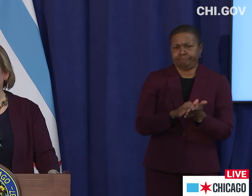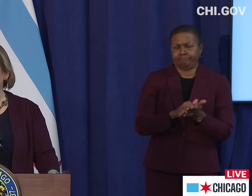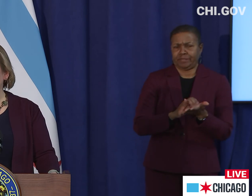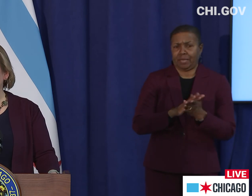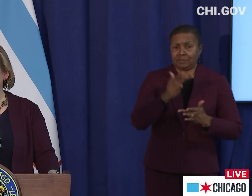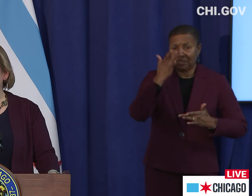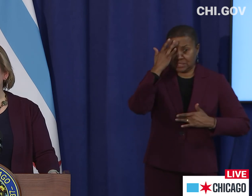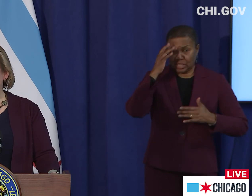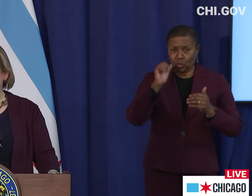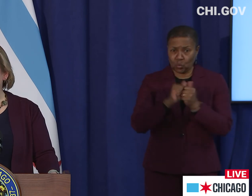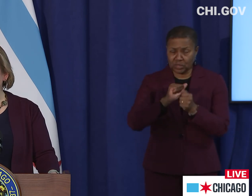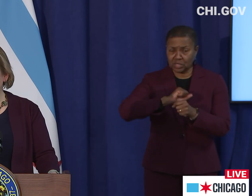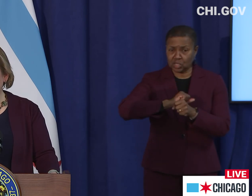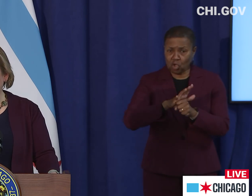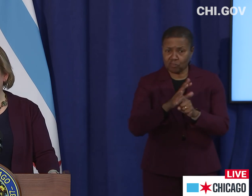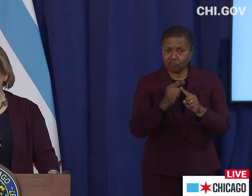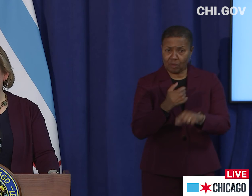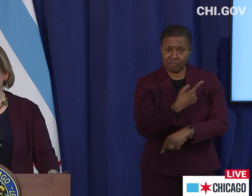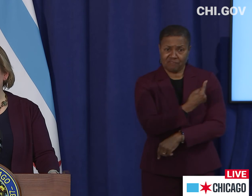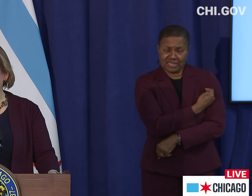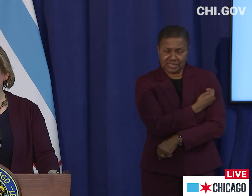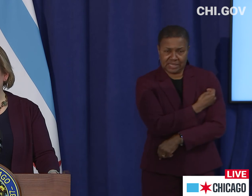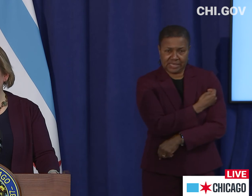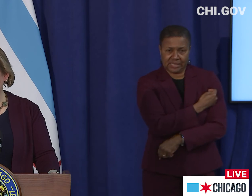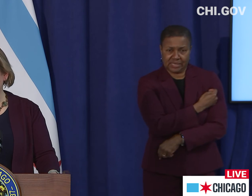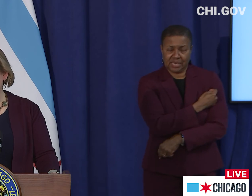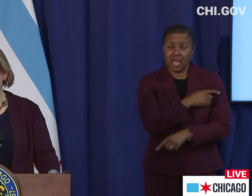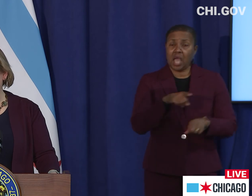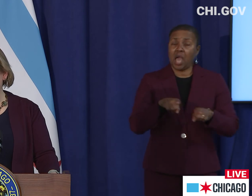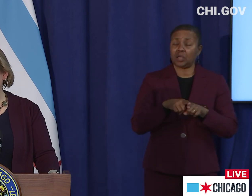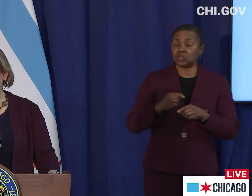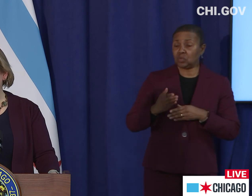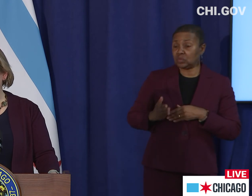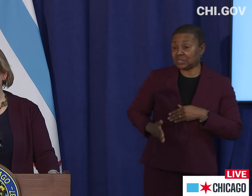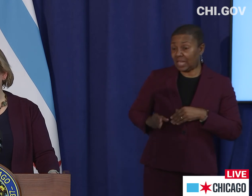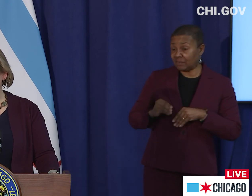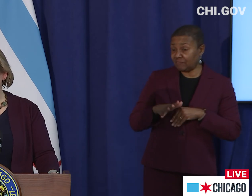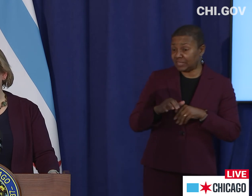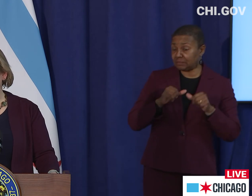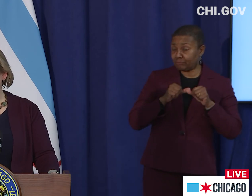from the vaccine, and these are not long-lasting or dangerous in any way.